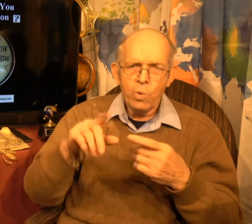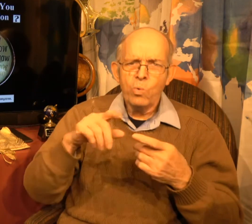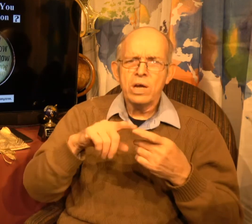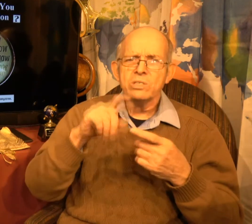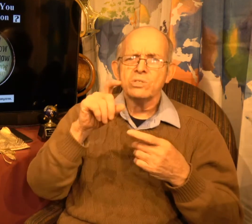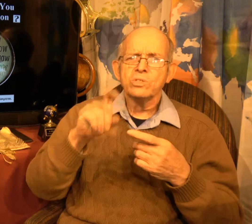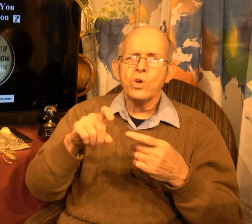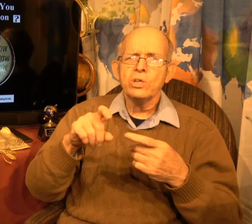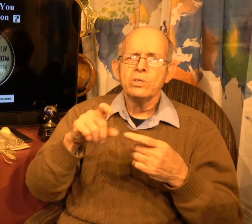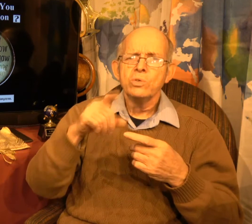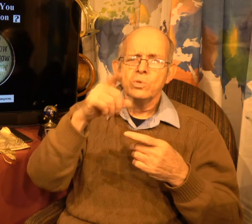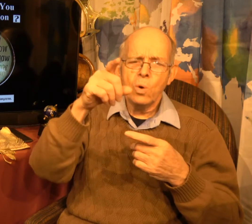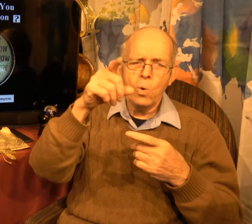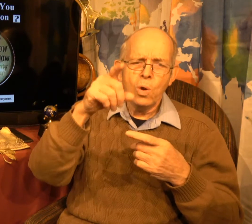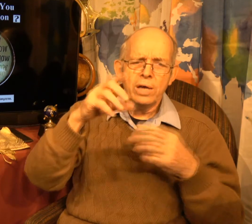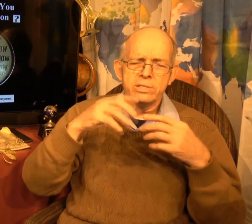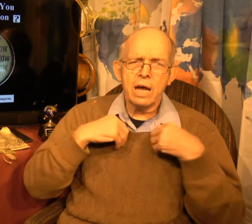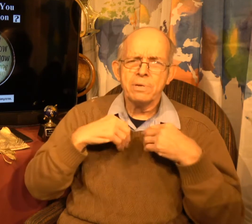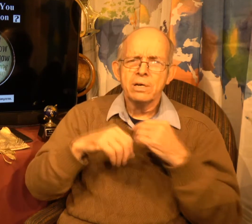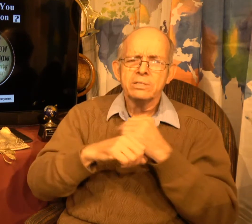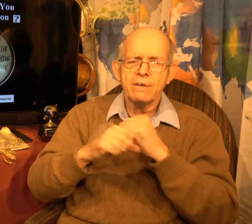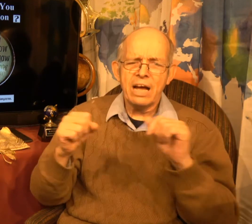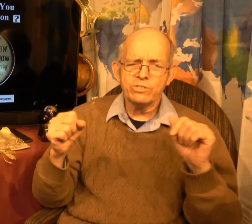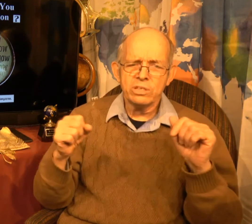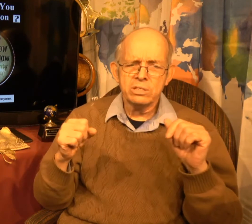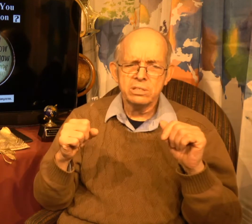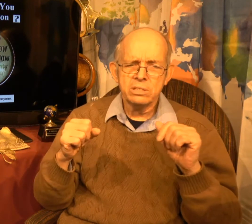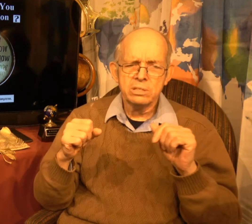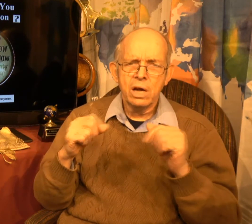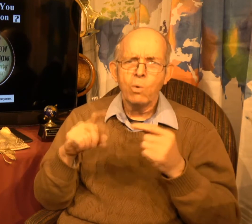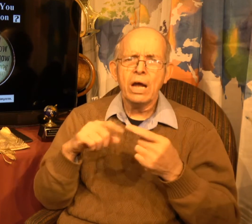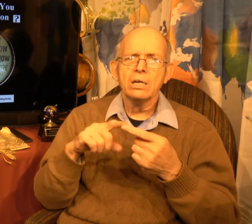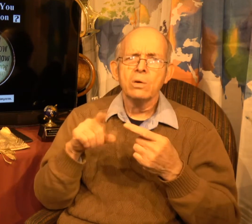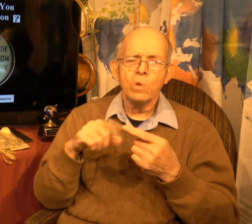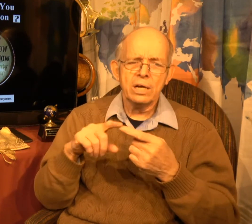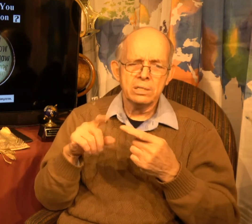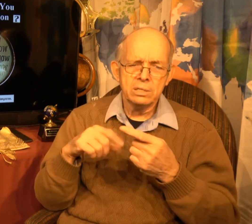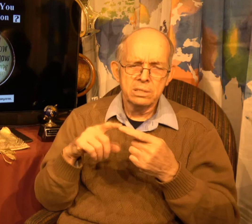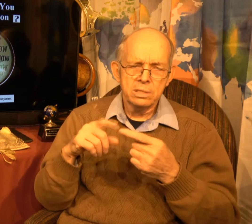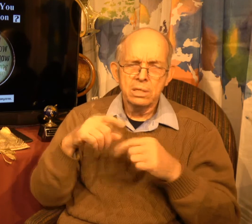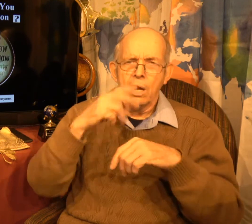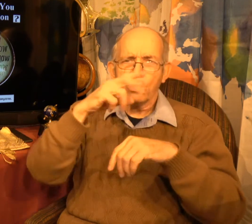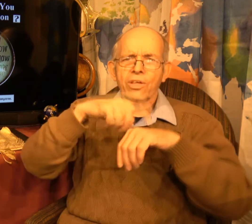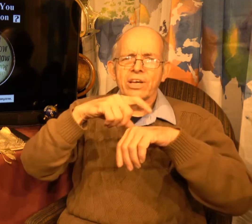When should you accept salvation? When? Look at the car.